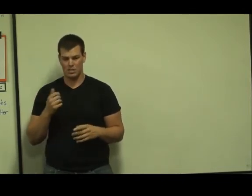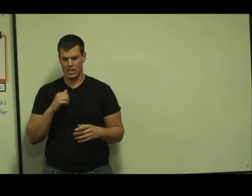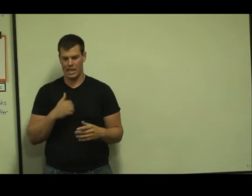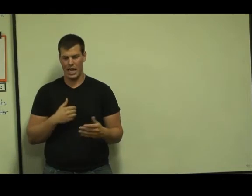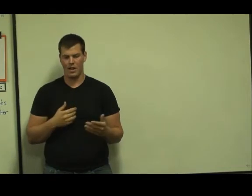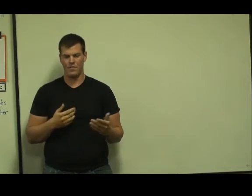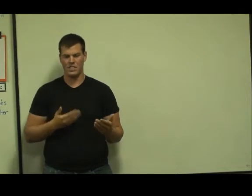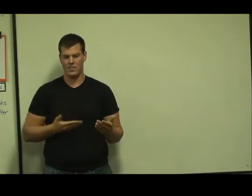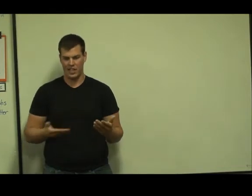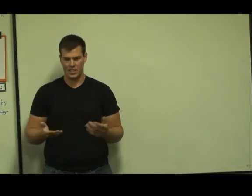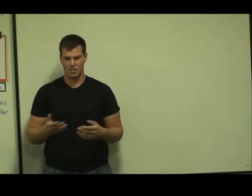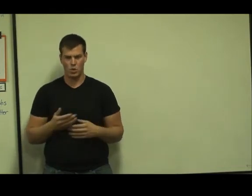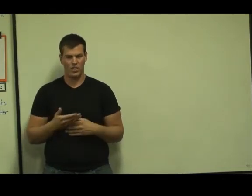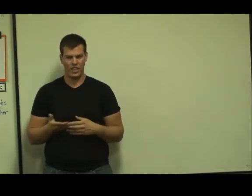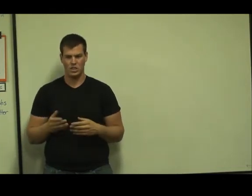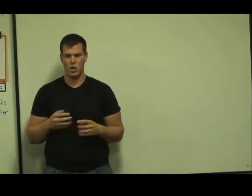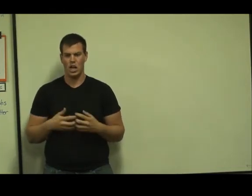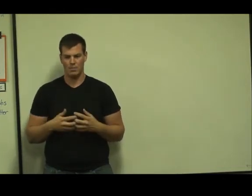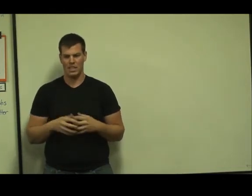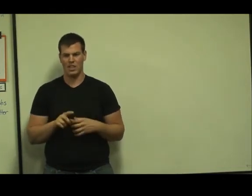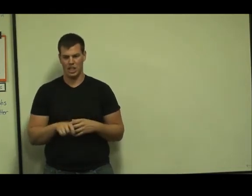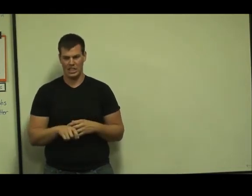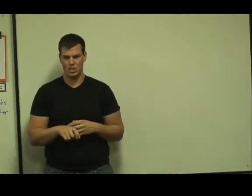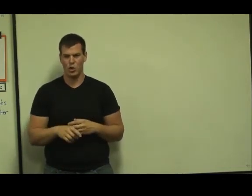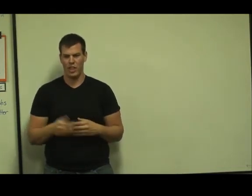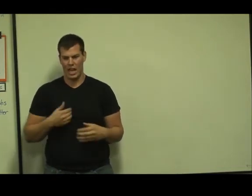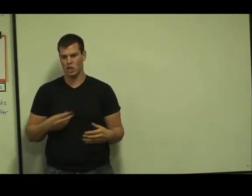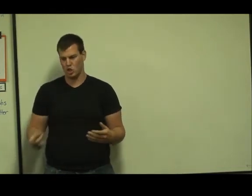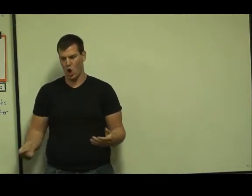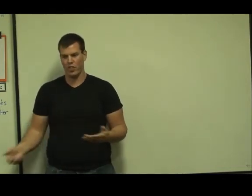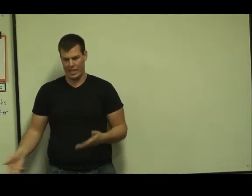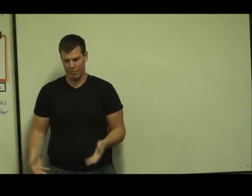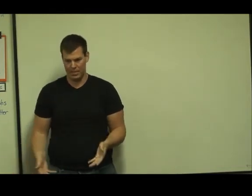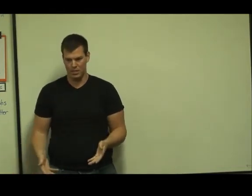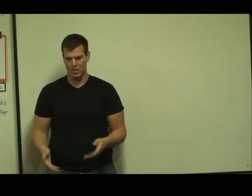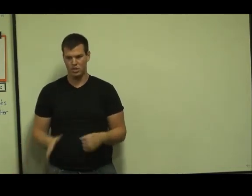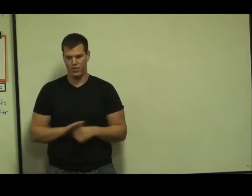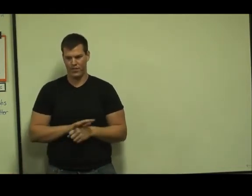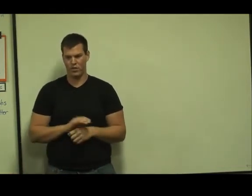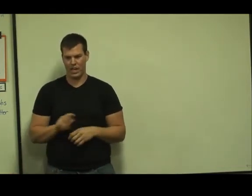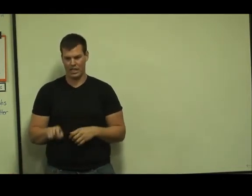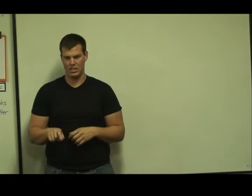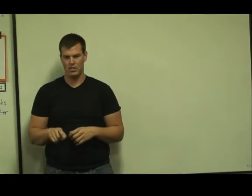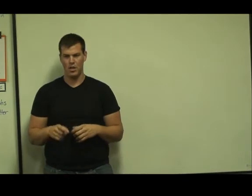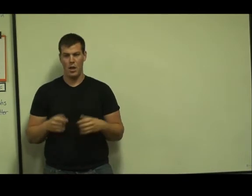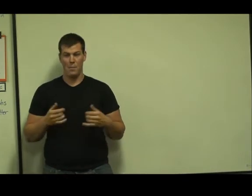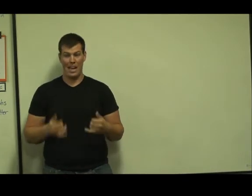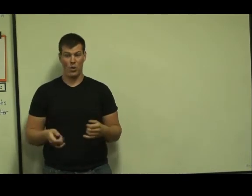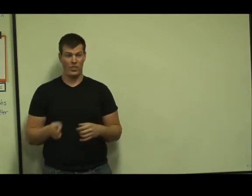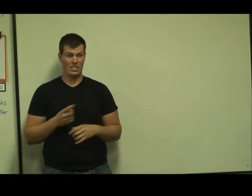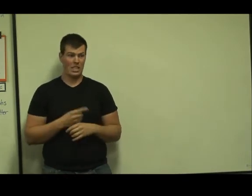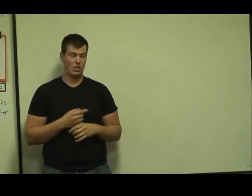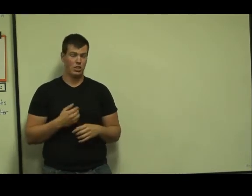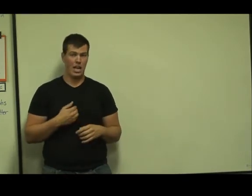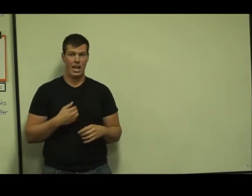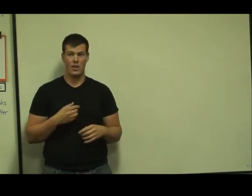they have devices or they accommodate the need, or they have a dog that came in to fulfill that need. But now these days you can have